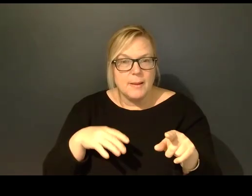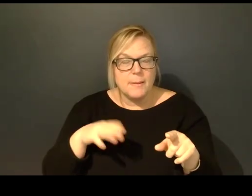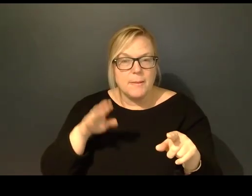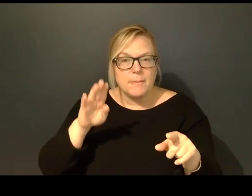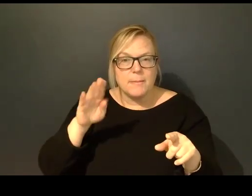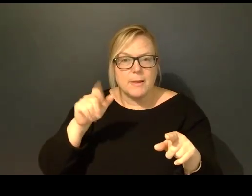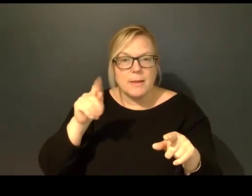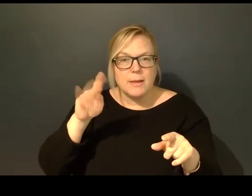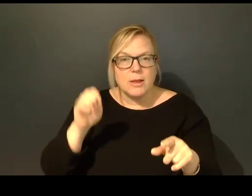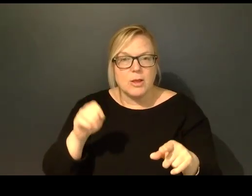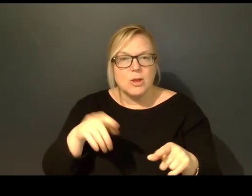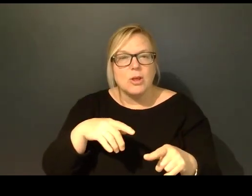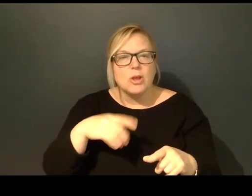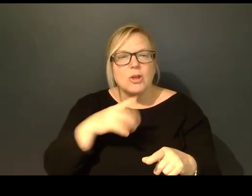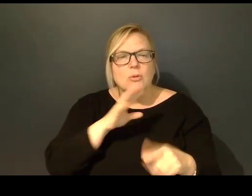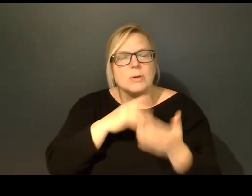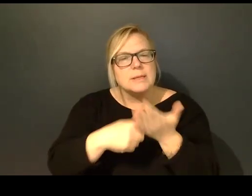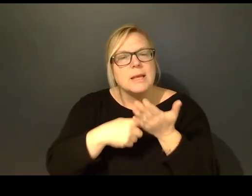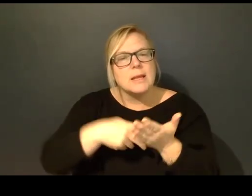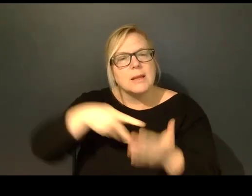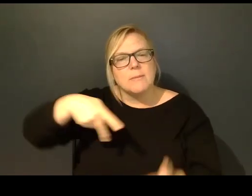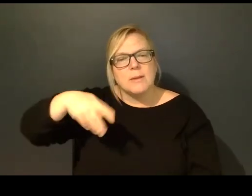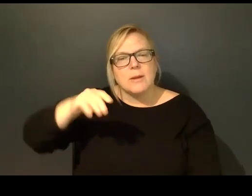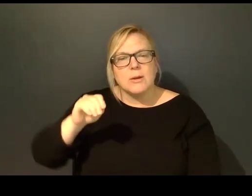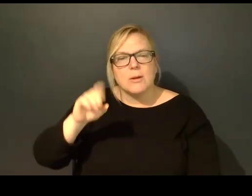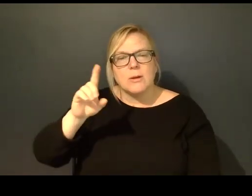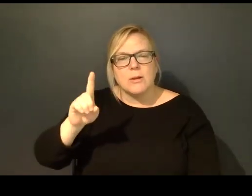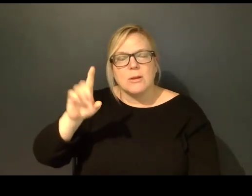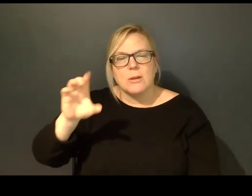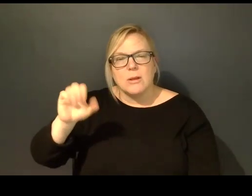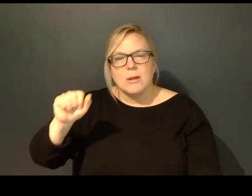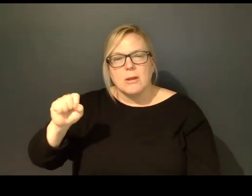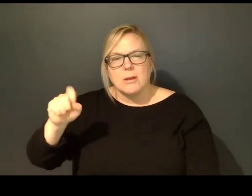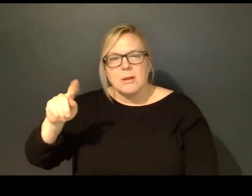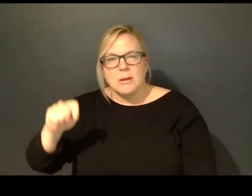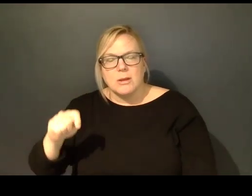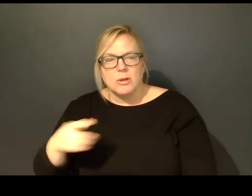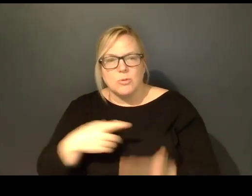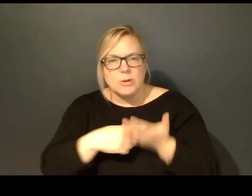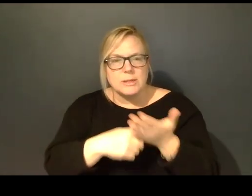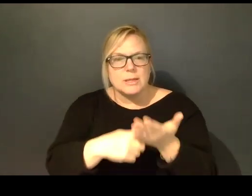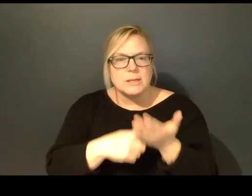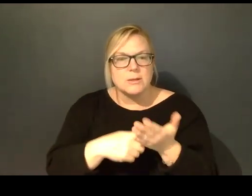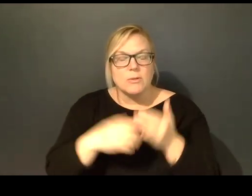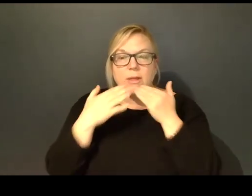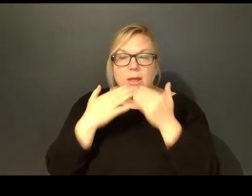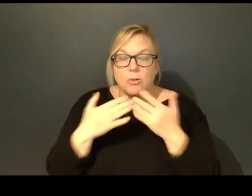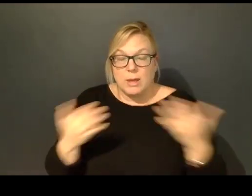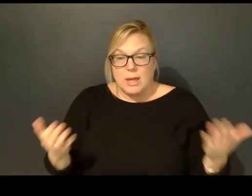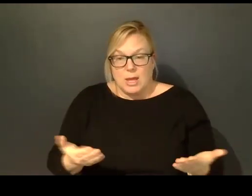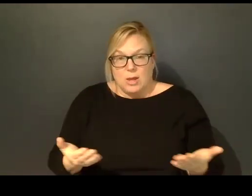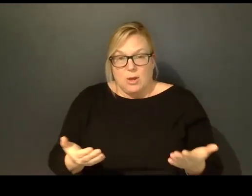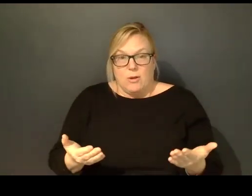podcast that you mentioned. I was really excited to hear that. Oh, yeah. Yeah, absolutely. I'd be happy to. Thank you. So here at Reach for the